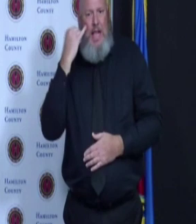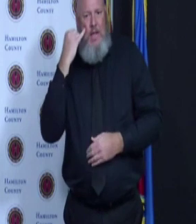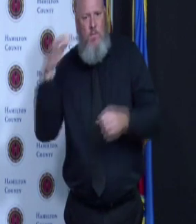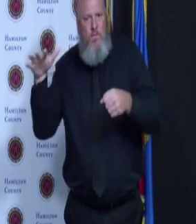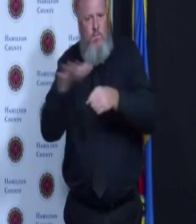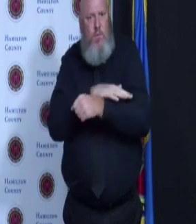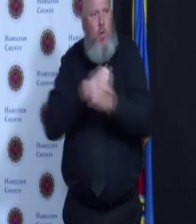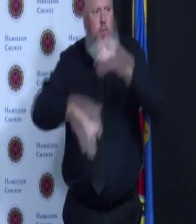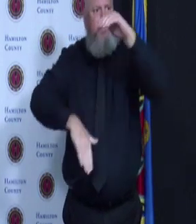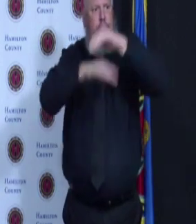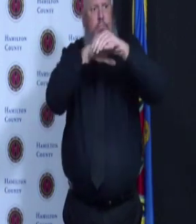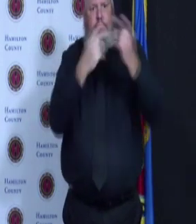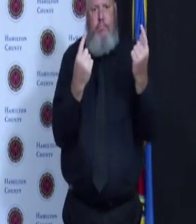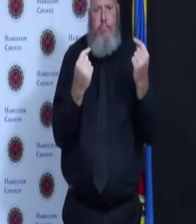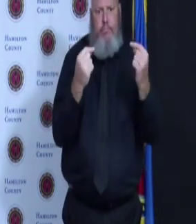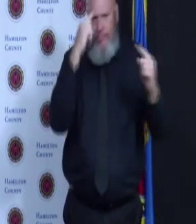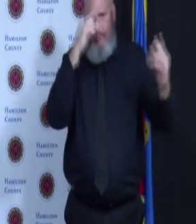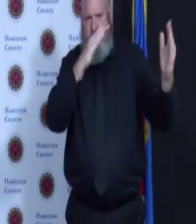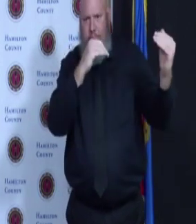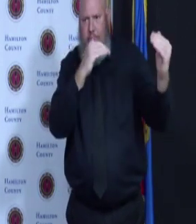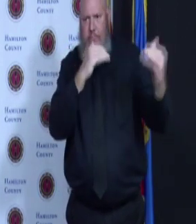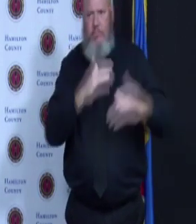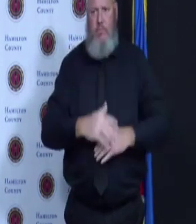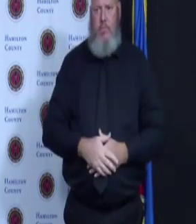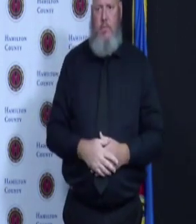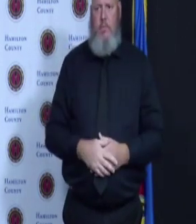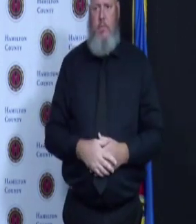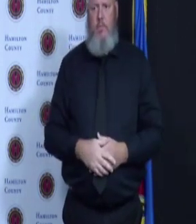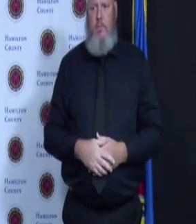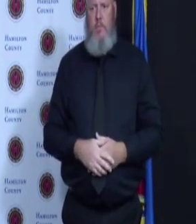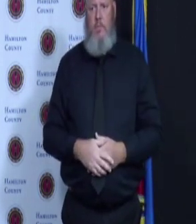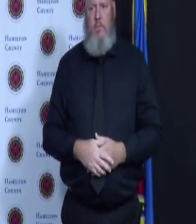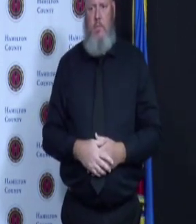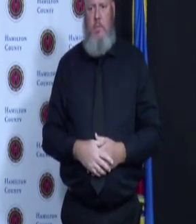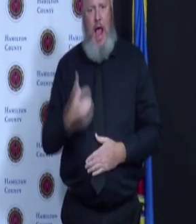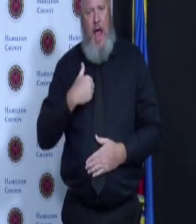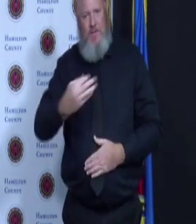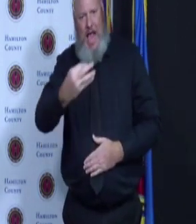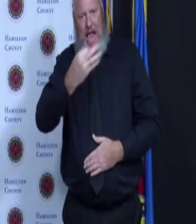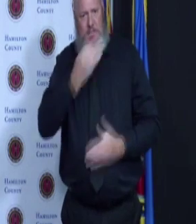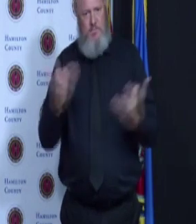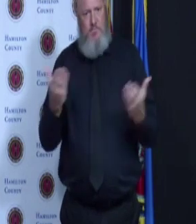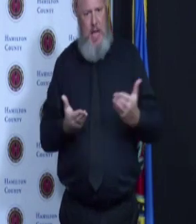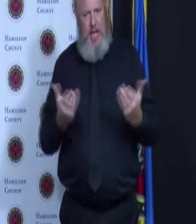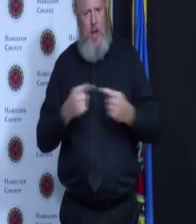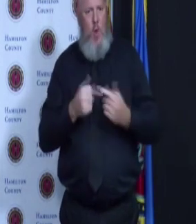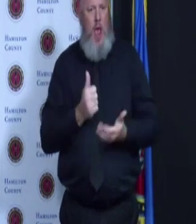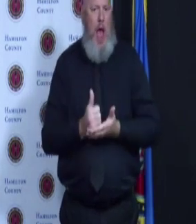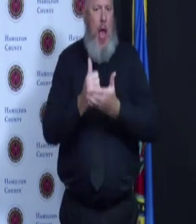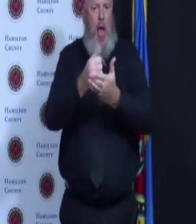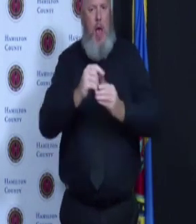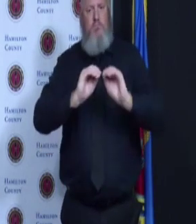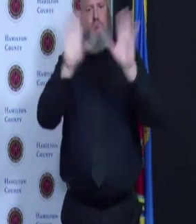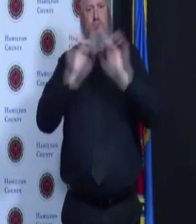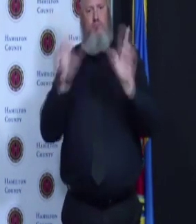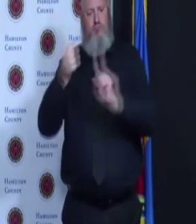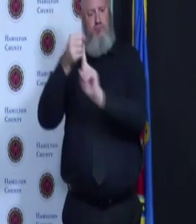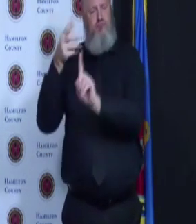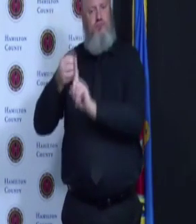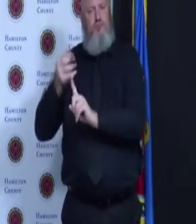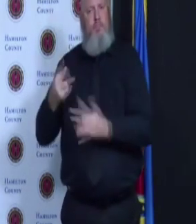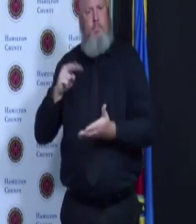have COVID-19. And so we've got an expert here today. So welcome, and we look forward to hearing your comments. Thank you.